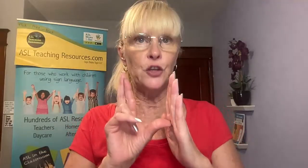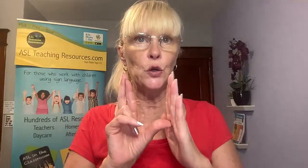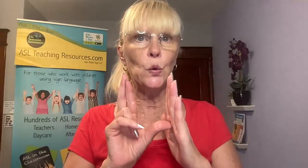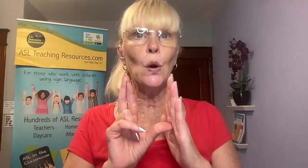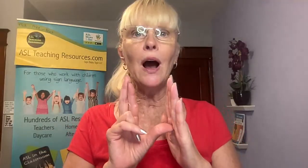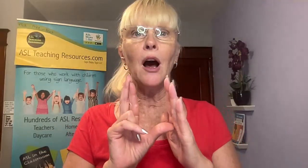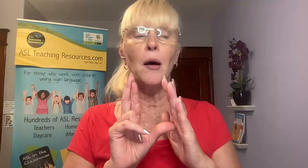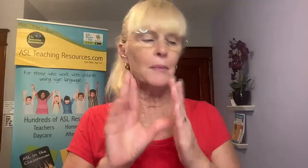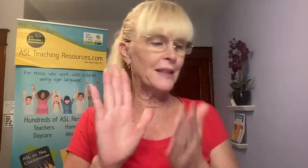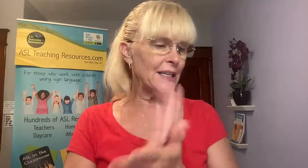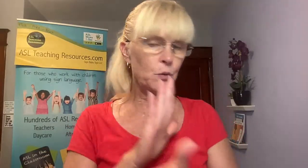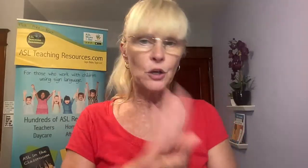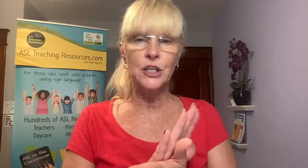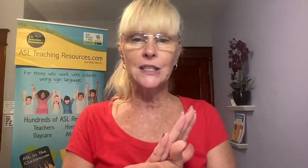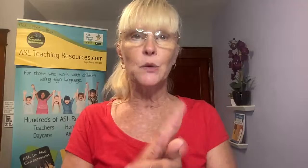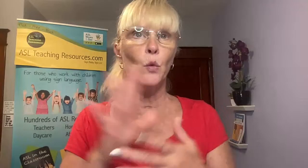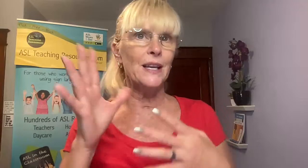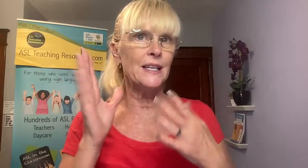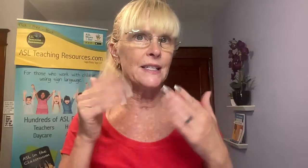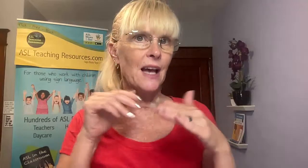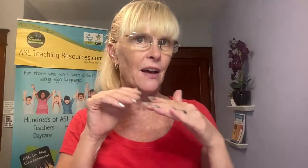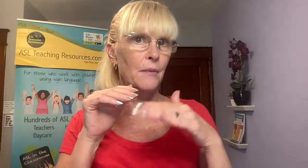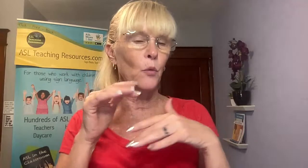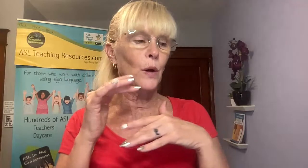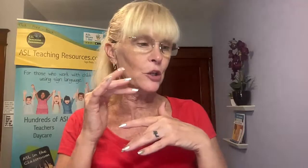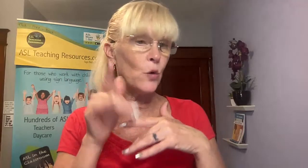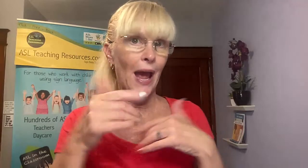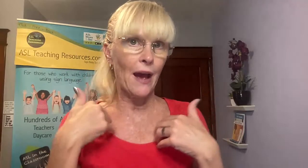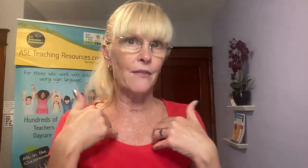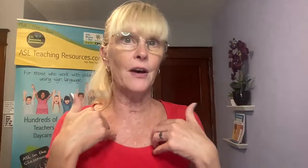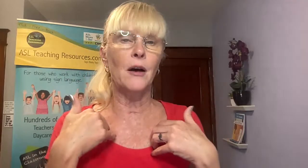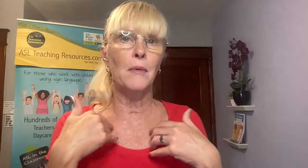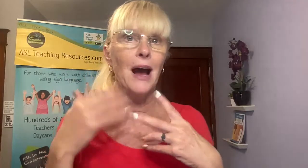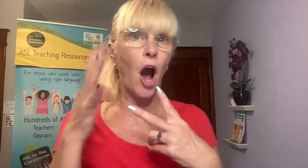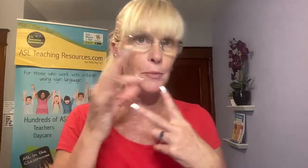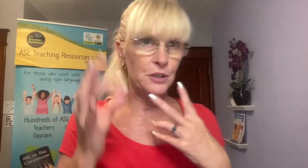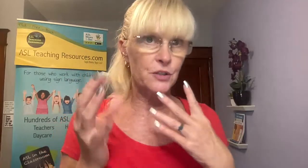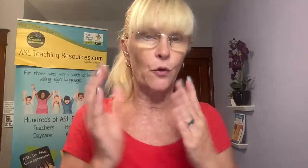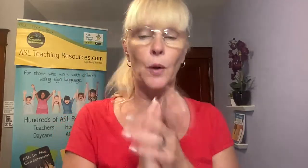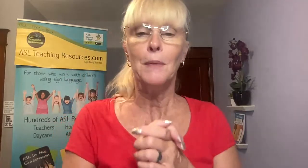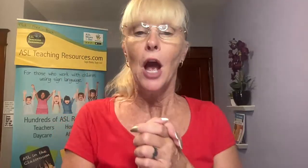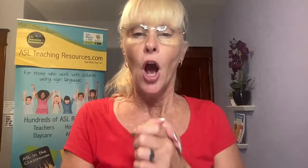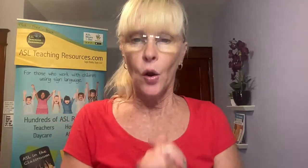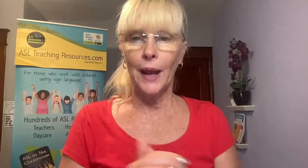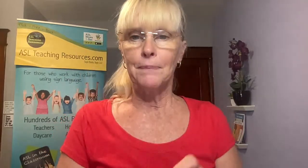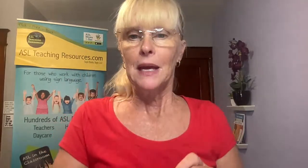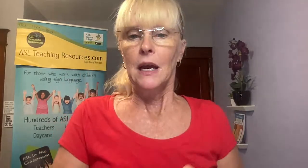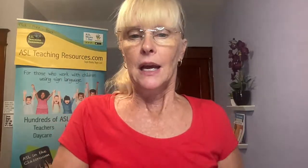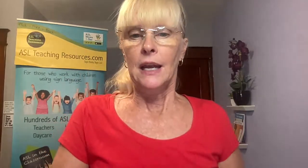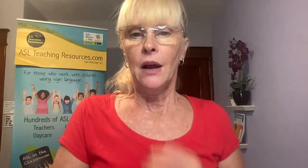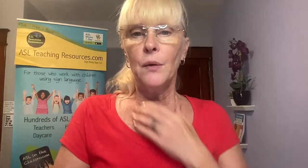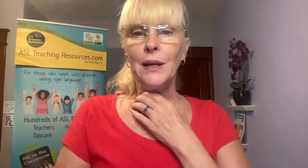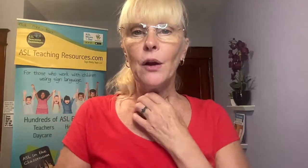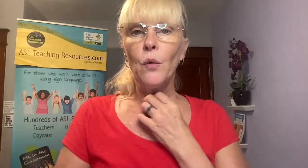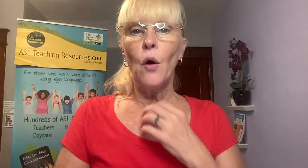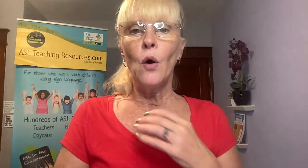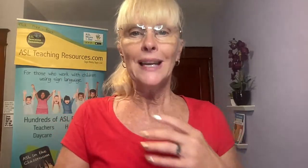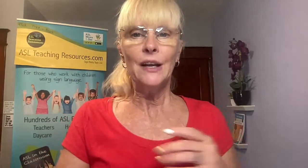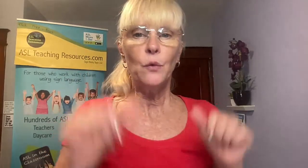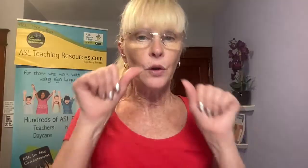review these worksheets and what you have options for. Okay. Now, here we go. On here, we're going to